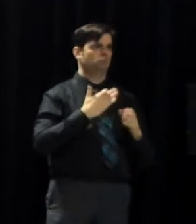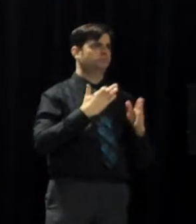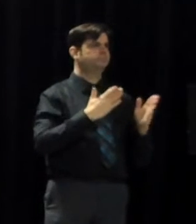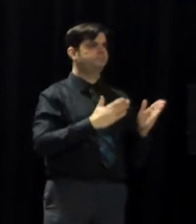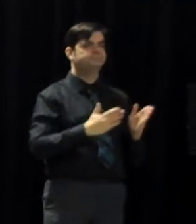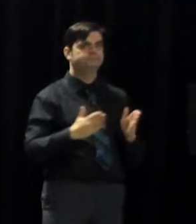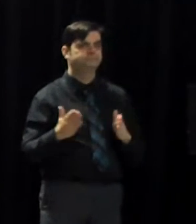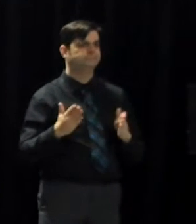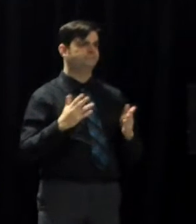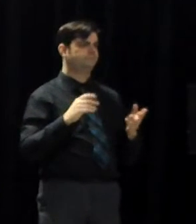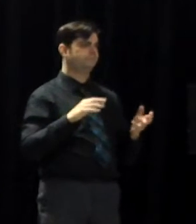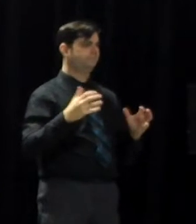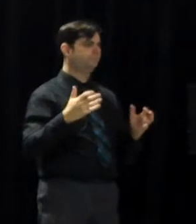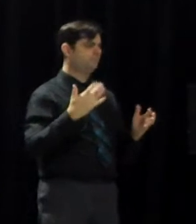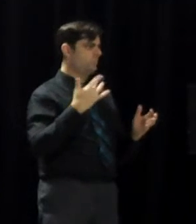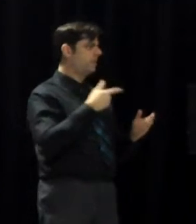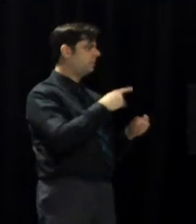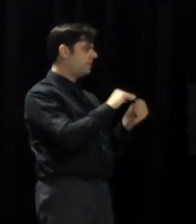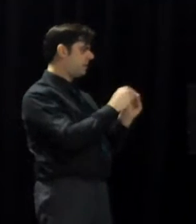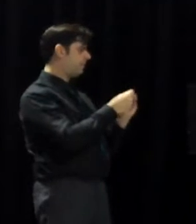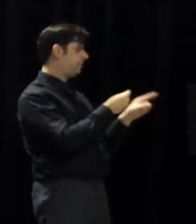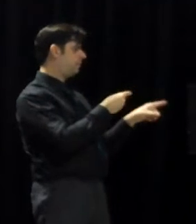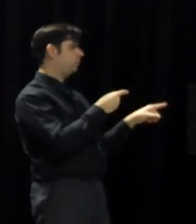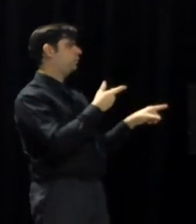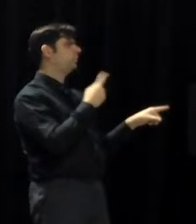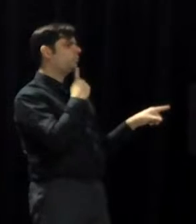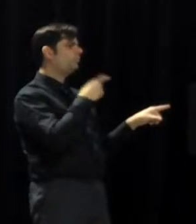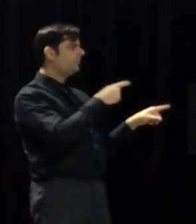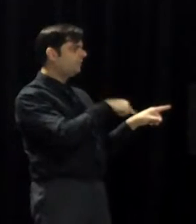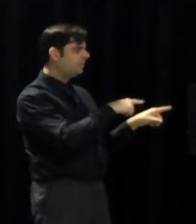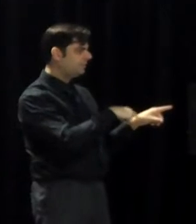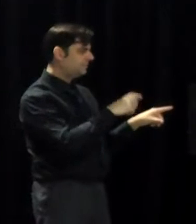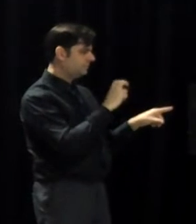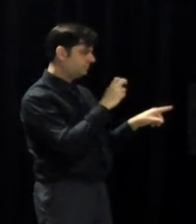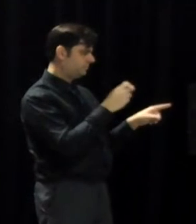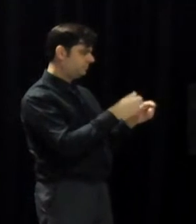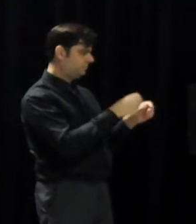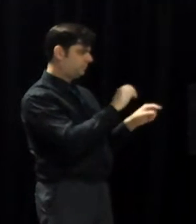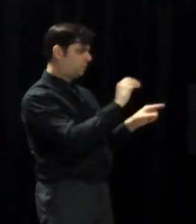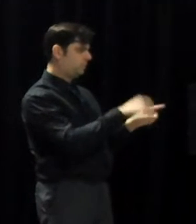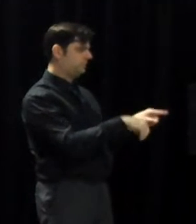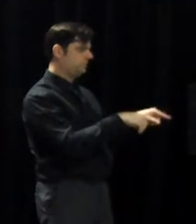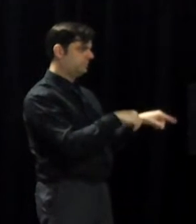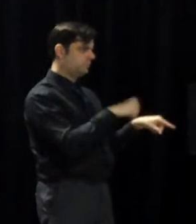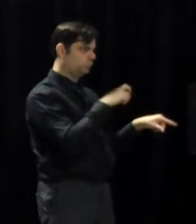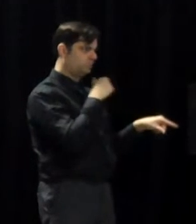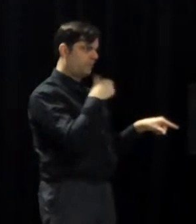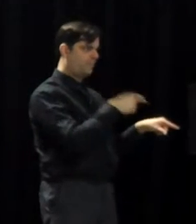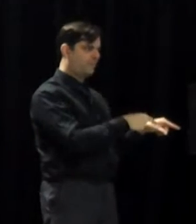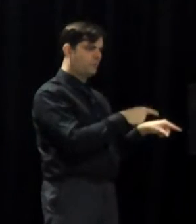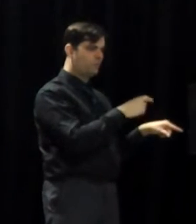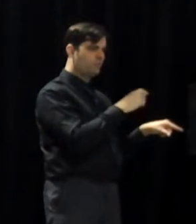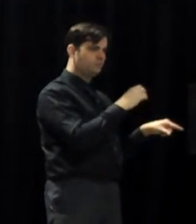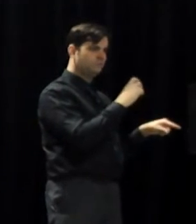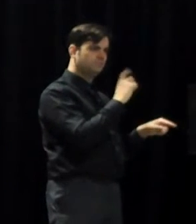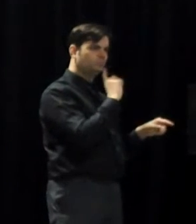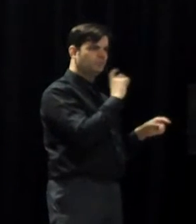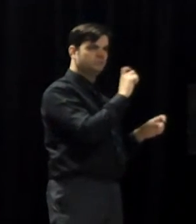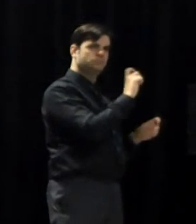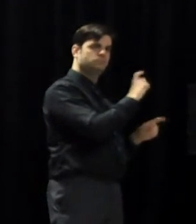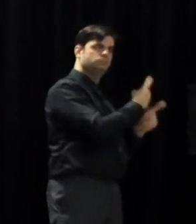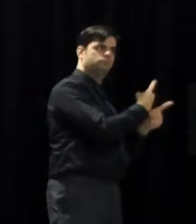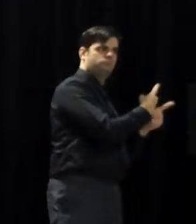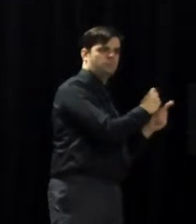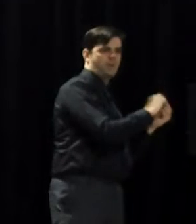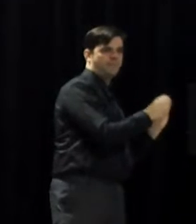people that didn't need to be in the hospital, you wanted not there. Now these are folks, again, we need them out of the hospital because we need those